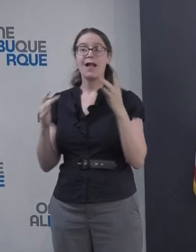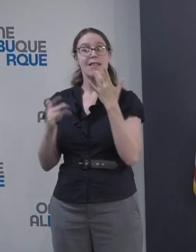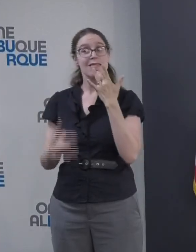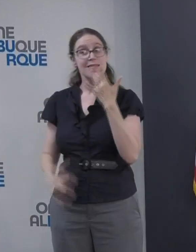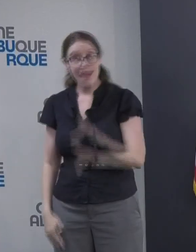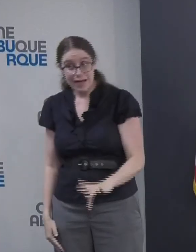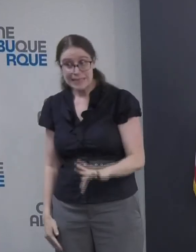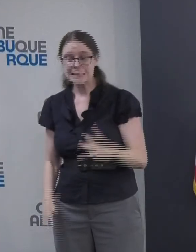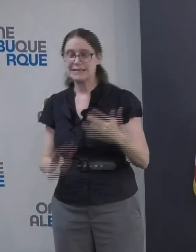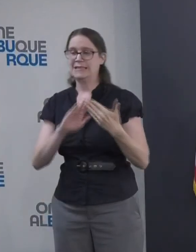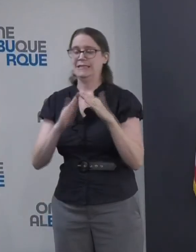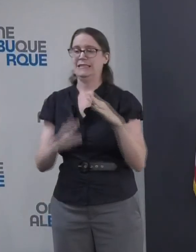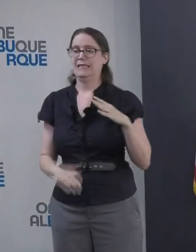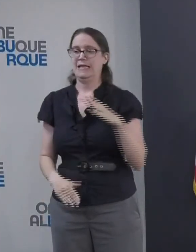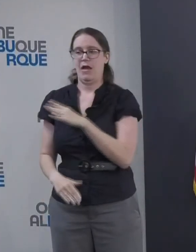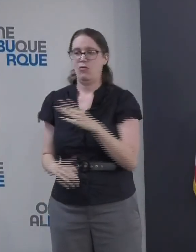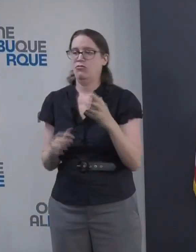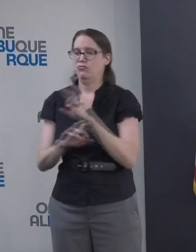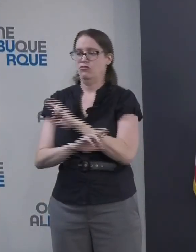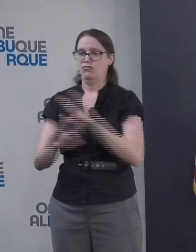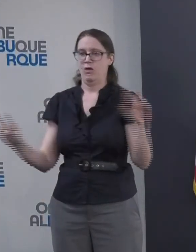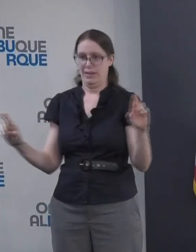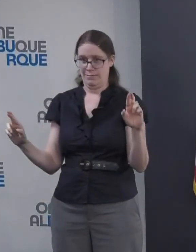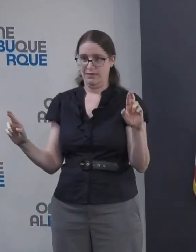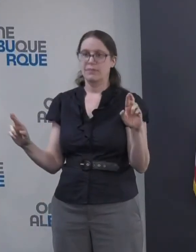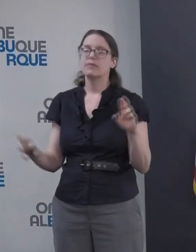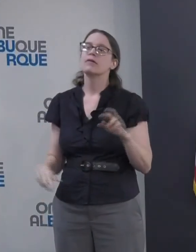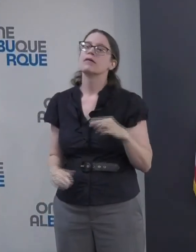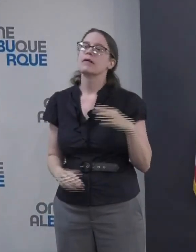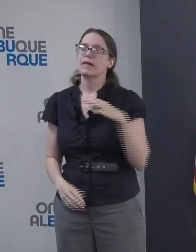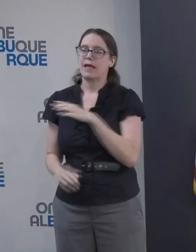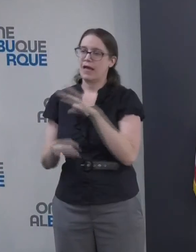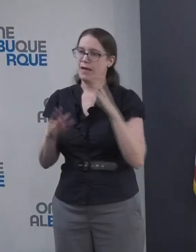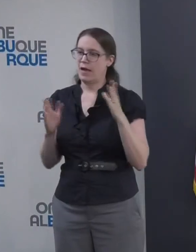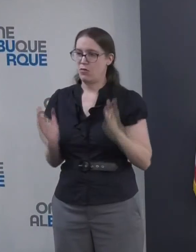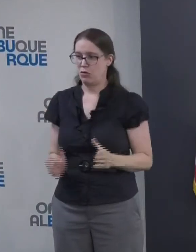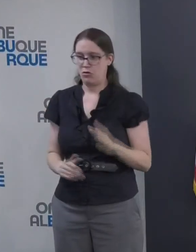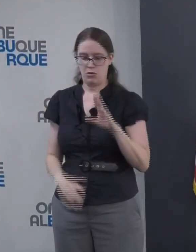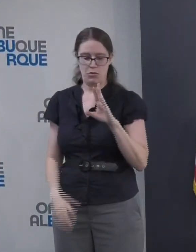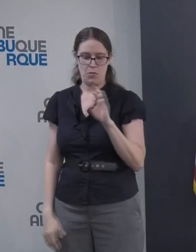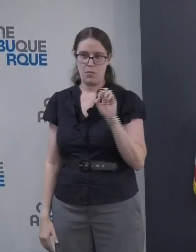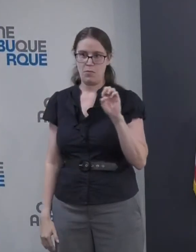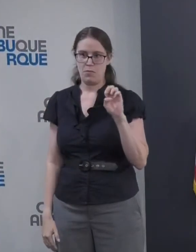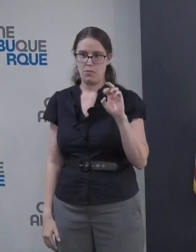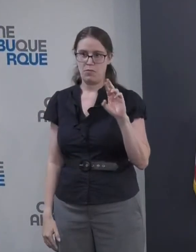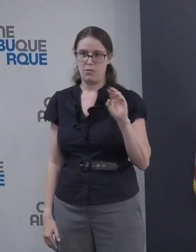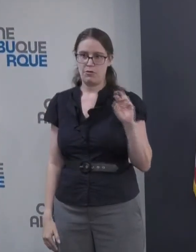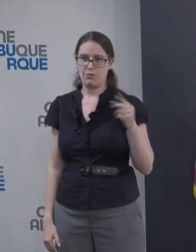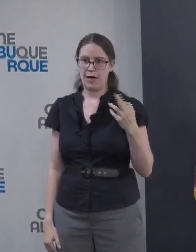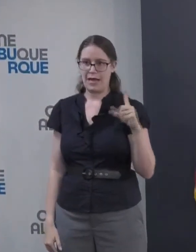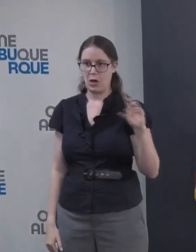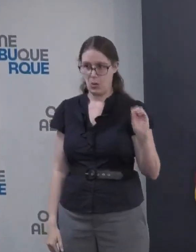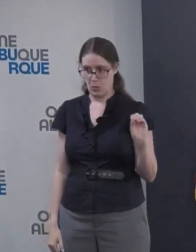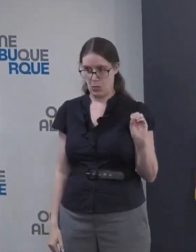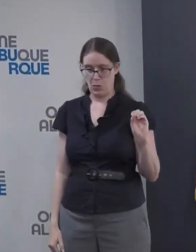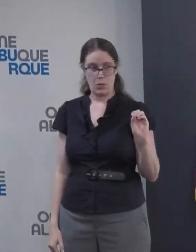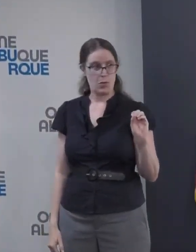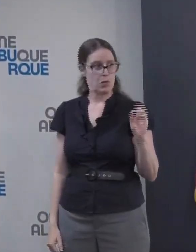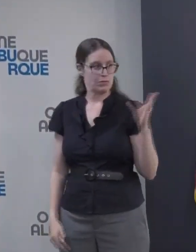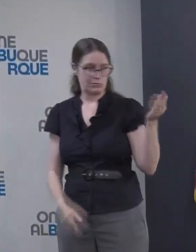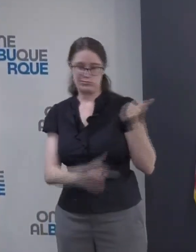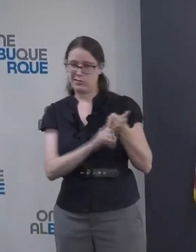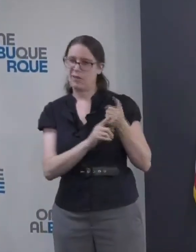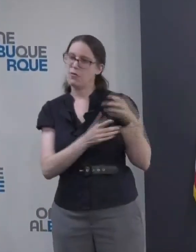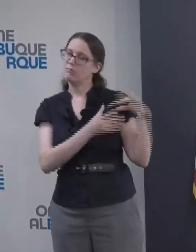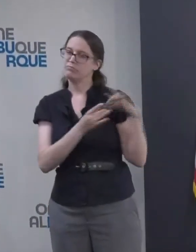be better for some support from council. And Councilor Borrego is going to share a little bit about what she's been working on.